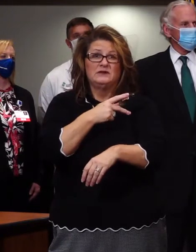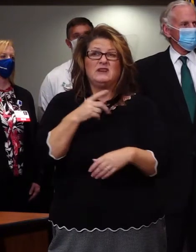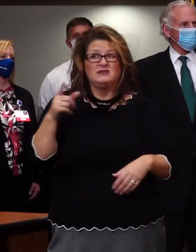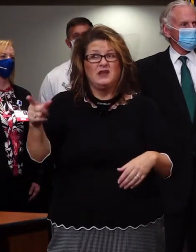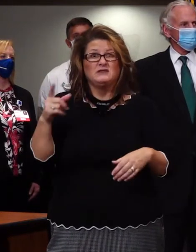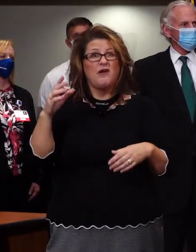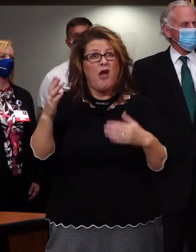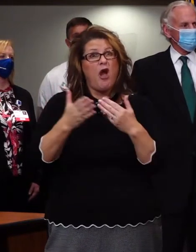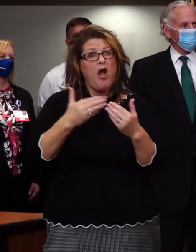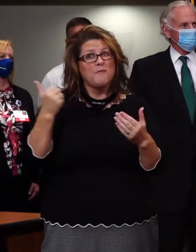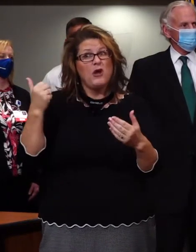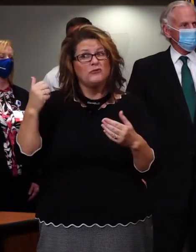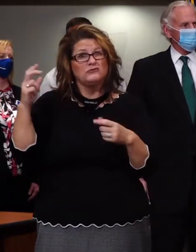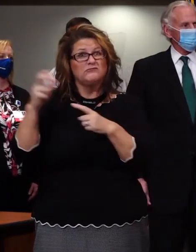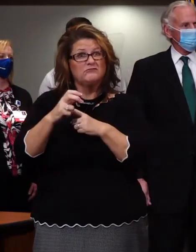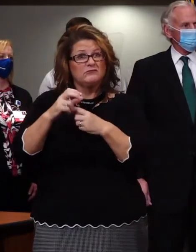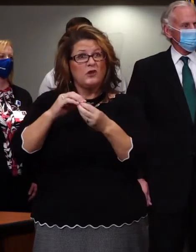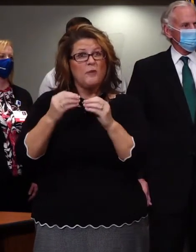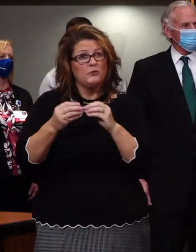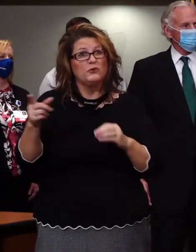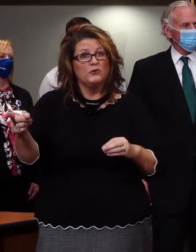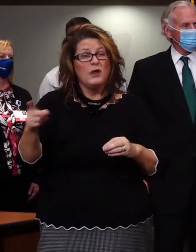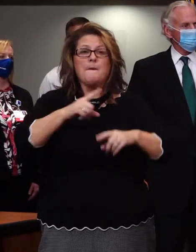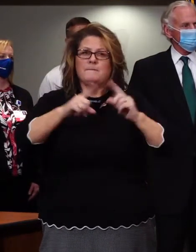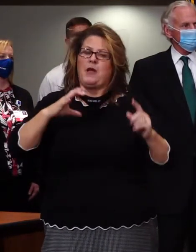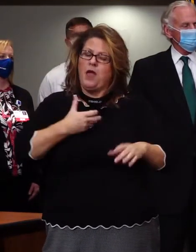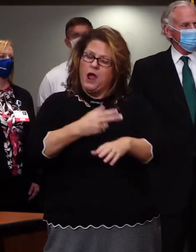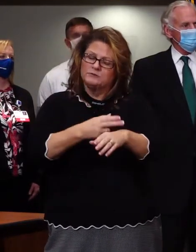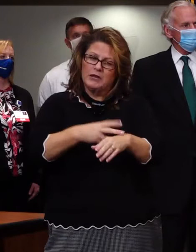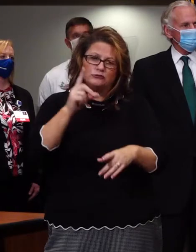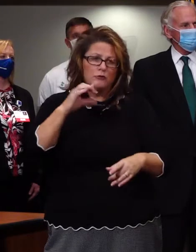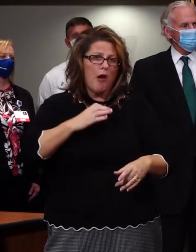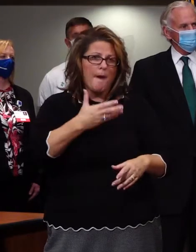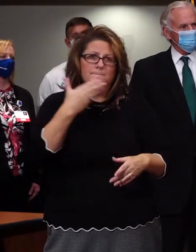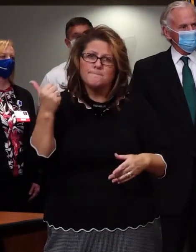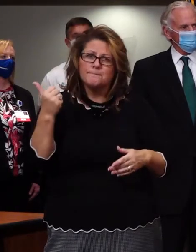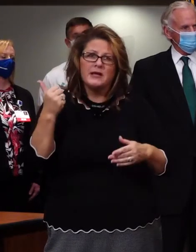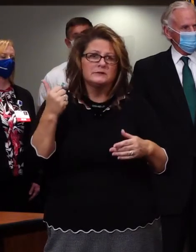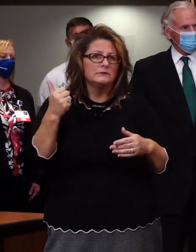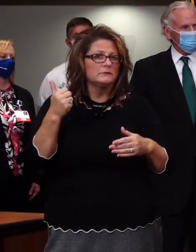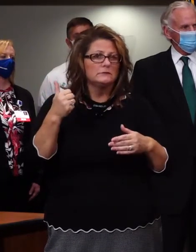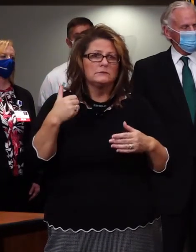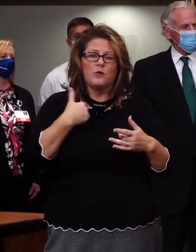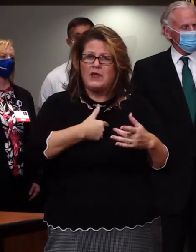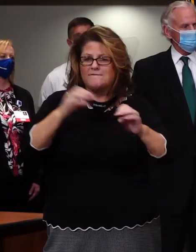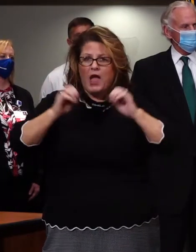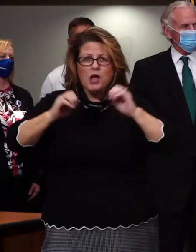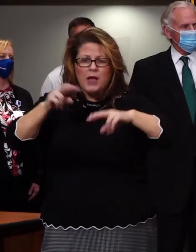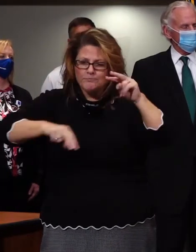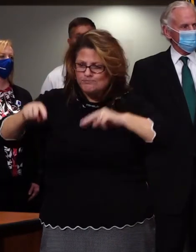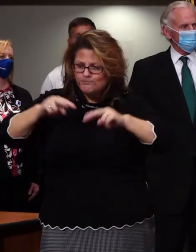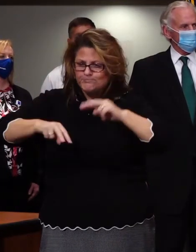this point. Now, Prisma Health has remained committed to doing our part. Daily, we evaluate our bed status, our